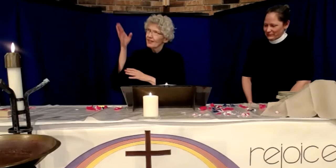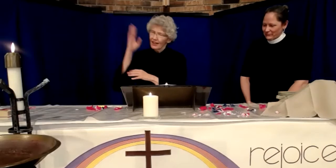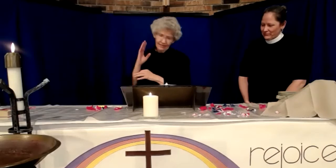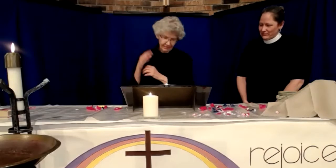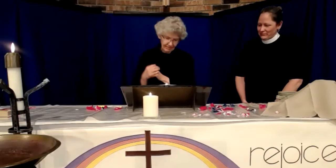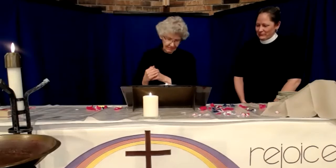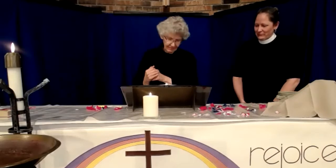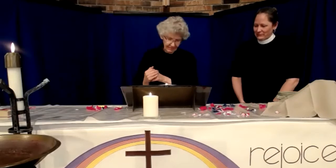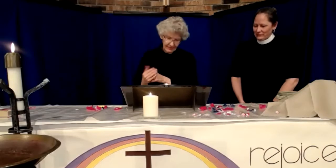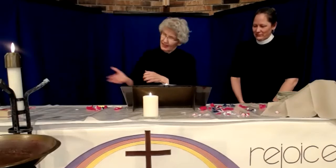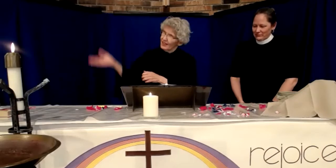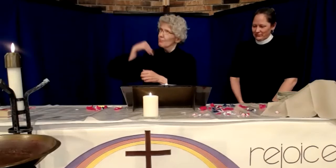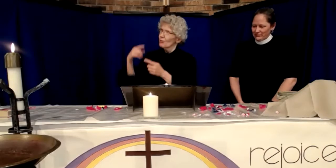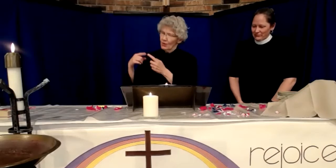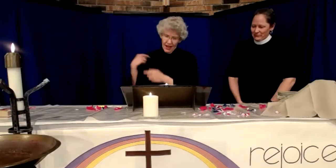An offering prayer.